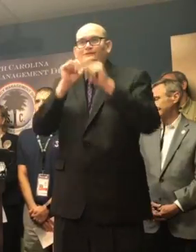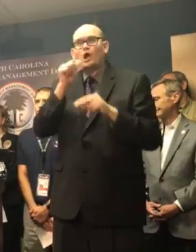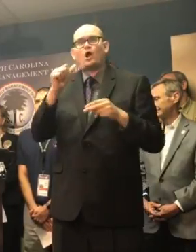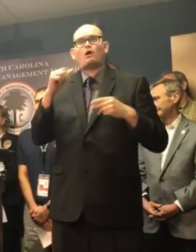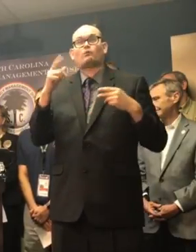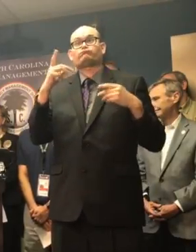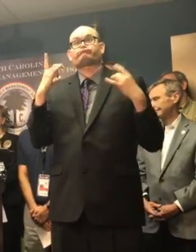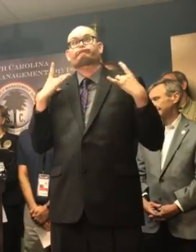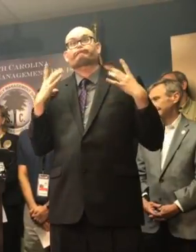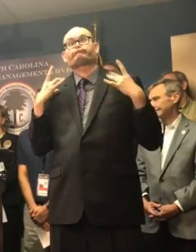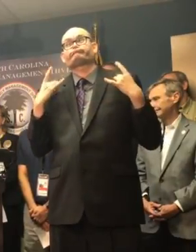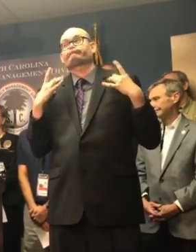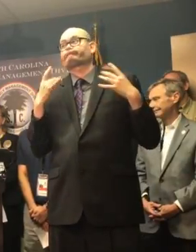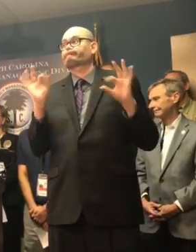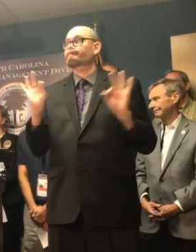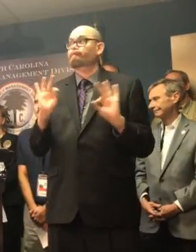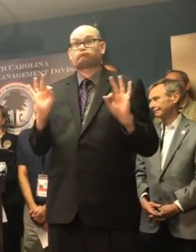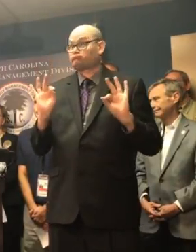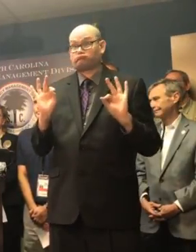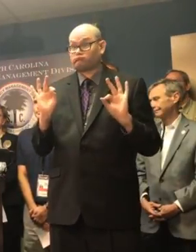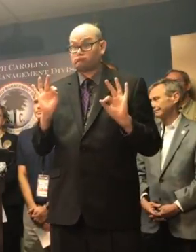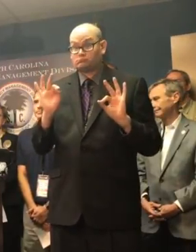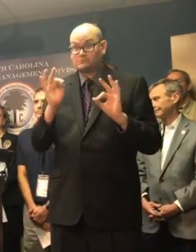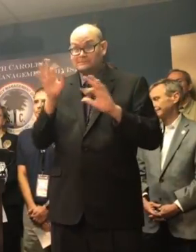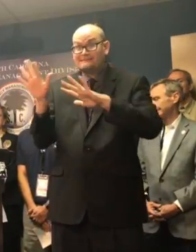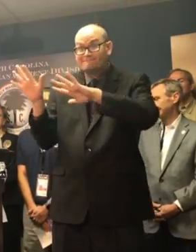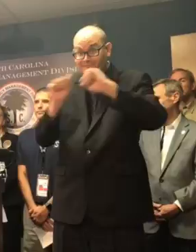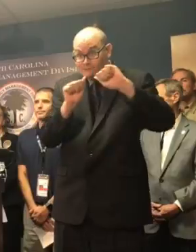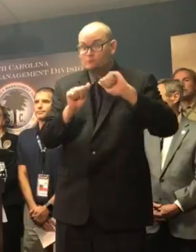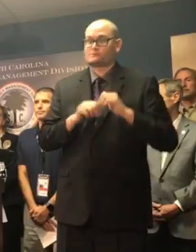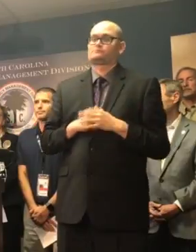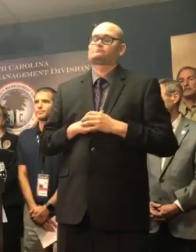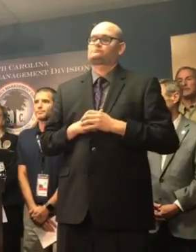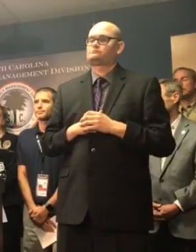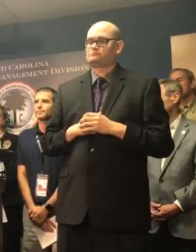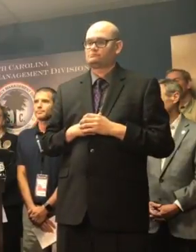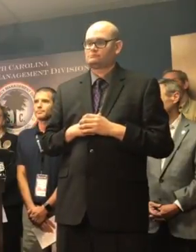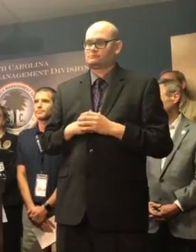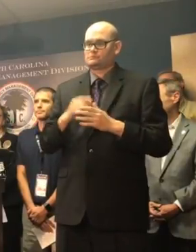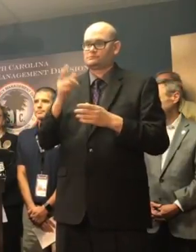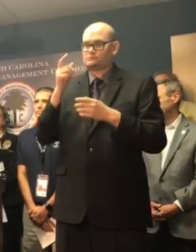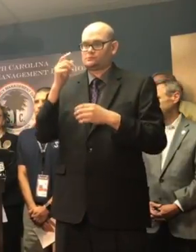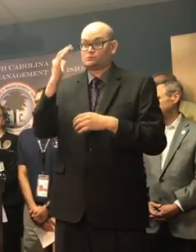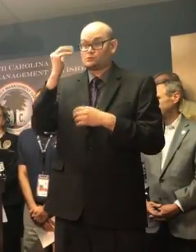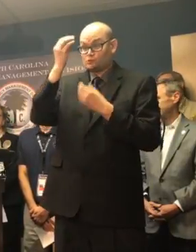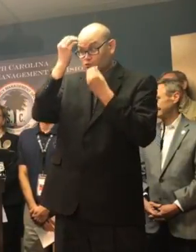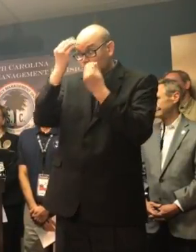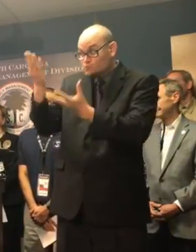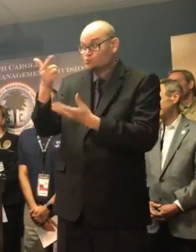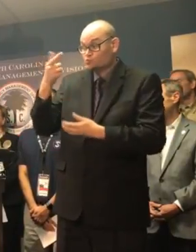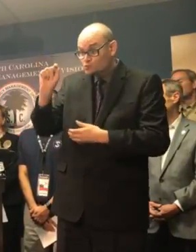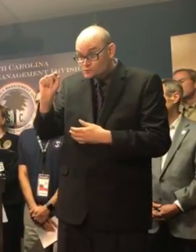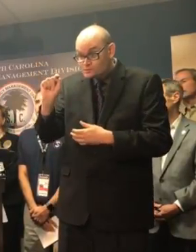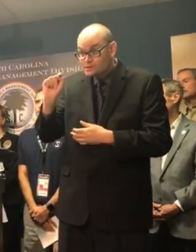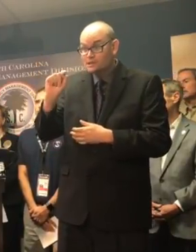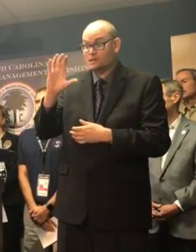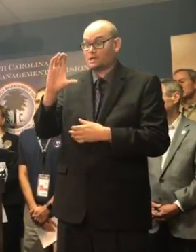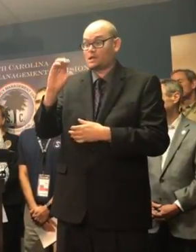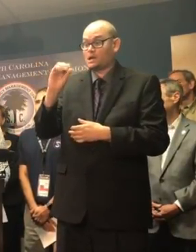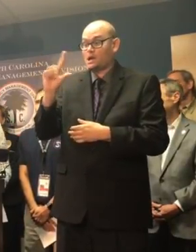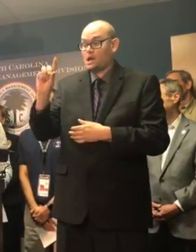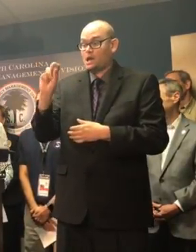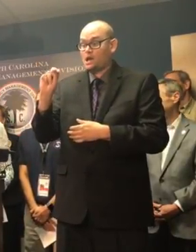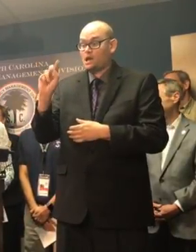for Georgetown and Horry and parts of Jasper and Colleton, that those numbers will continue to increase, but we're at a $280,000 number right now. We will